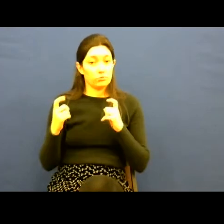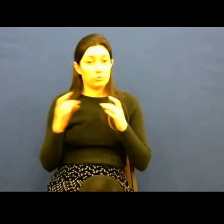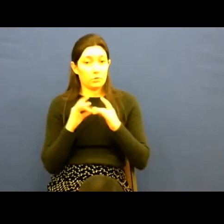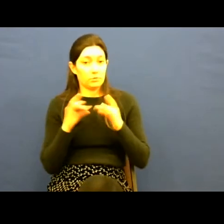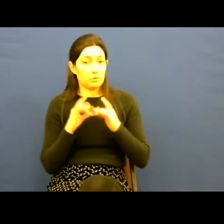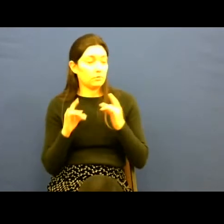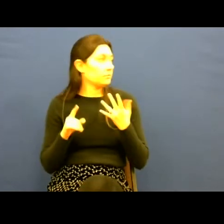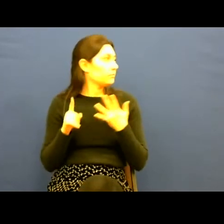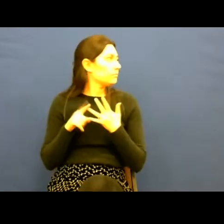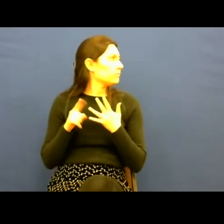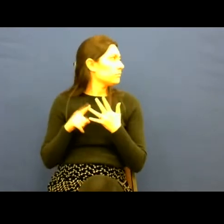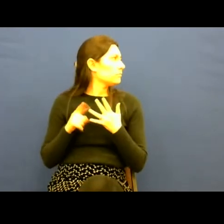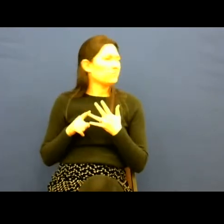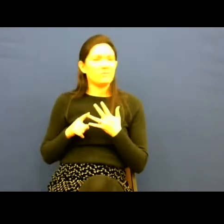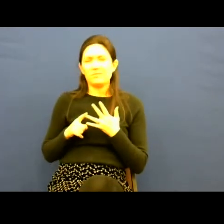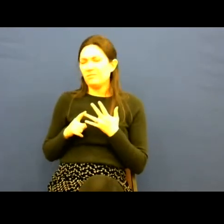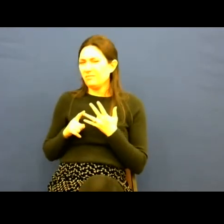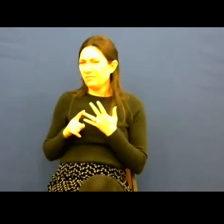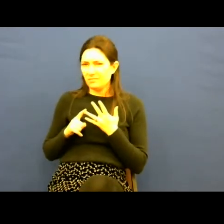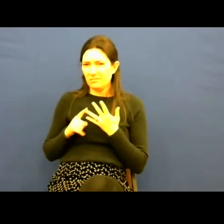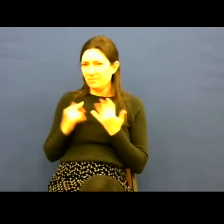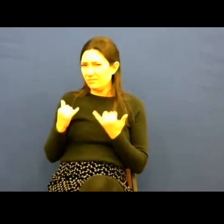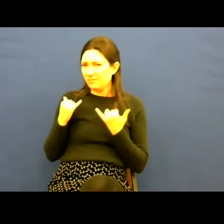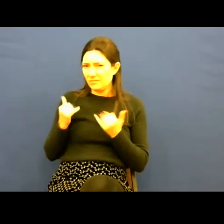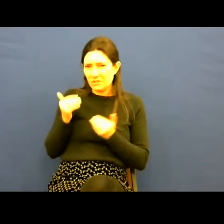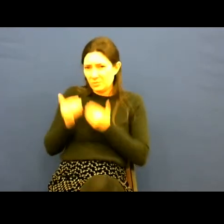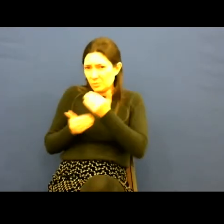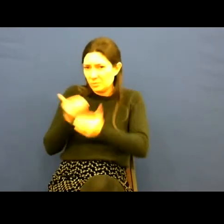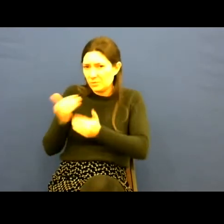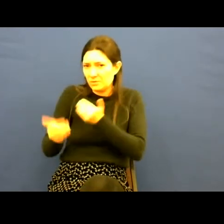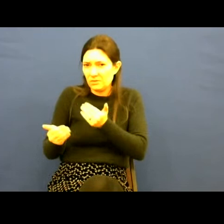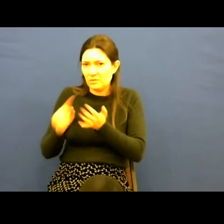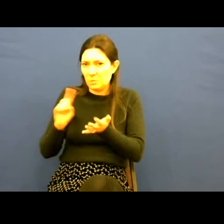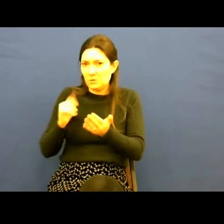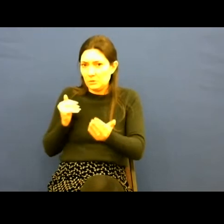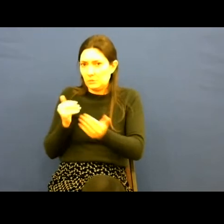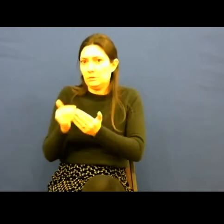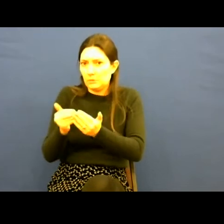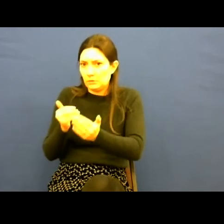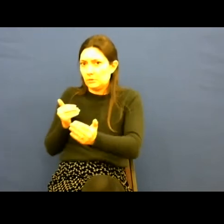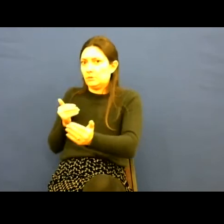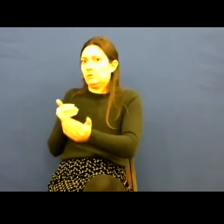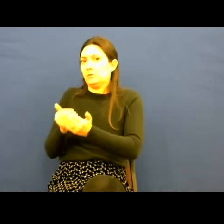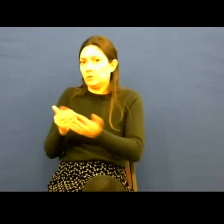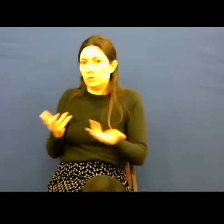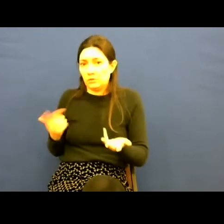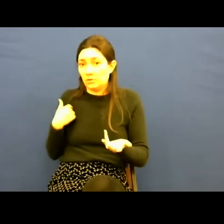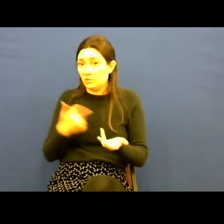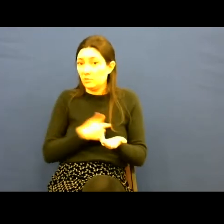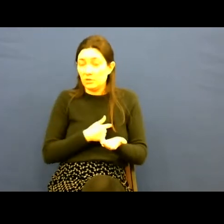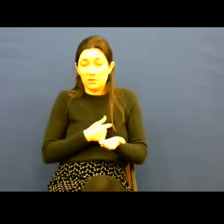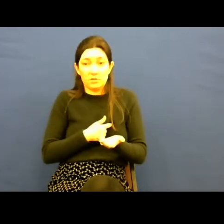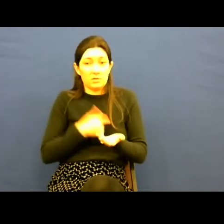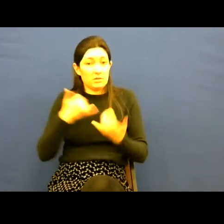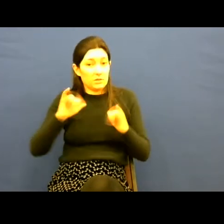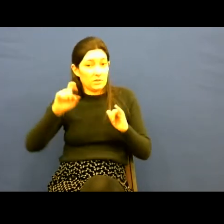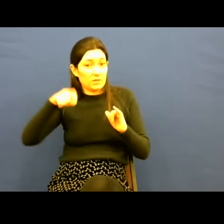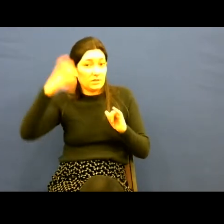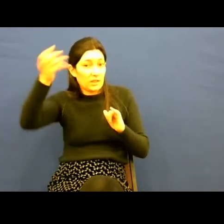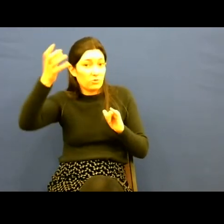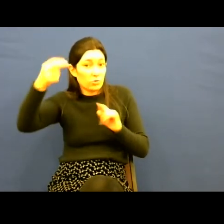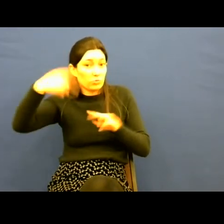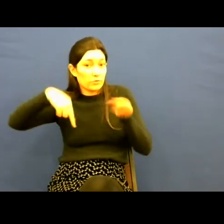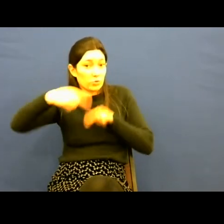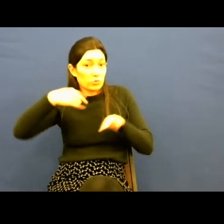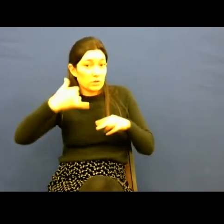are we at with this process? Are we still looking to have NYSERDA review the? Correct. So we've reached